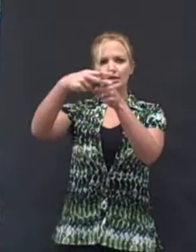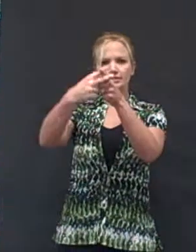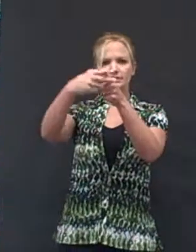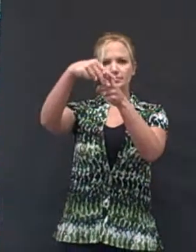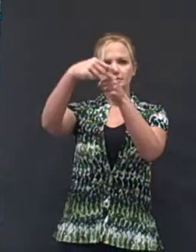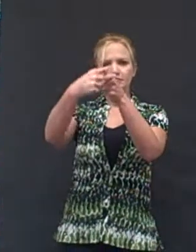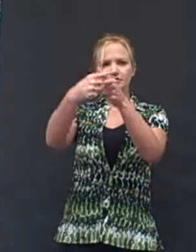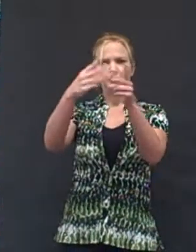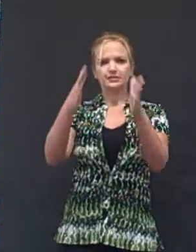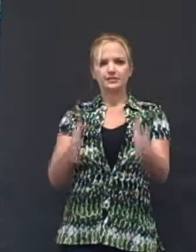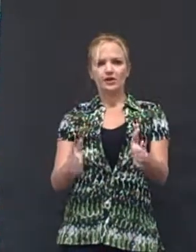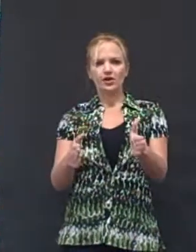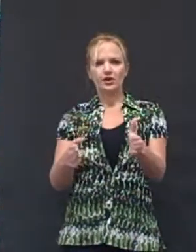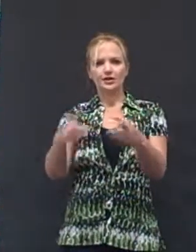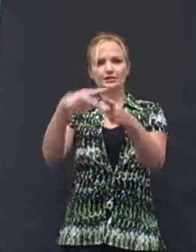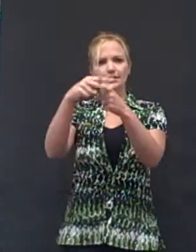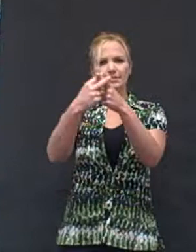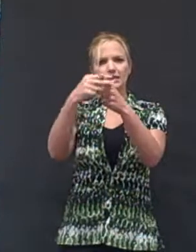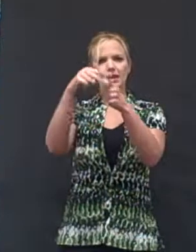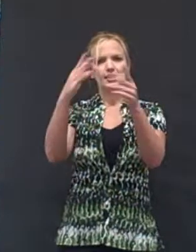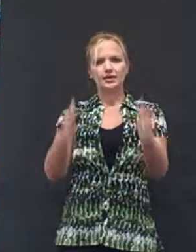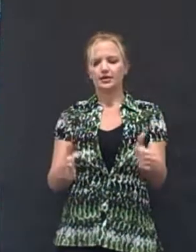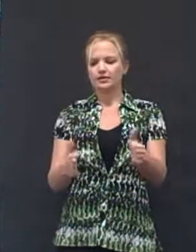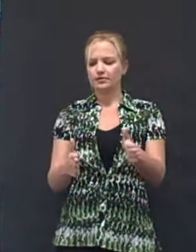And the person who fixes a car is a mechanic.